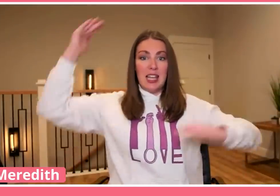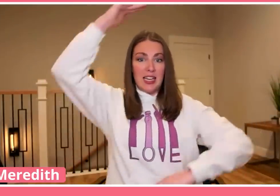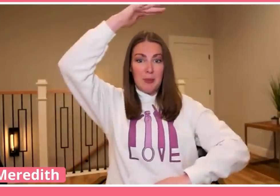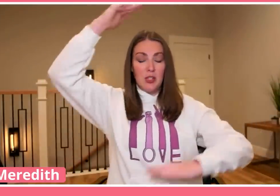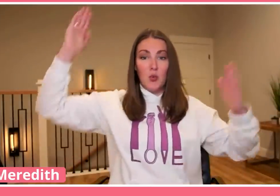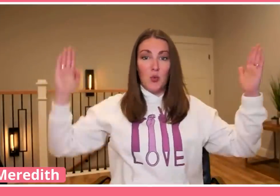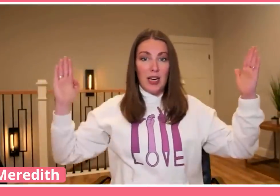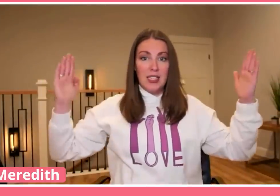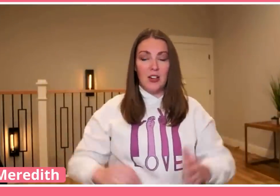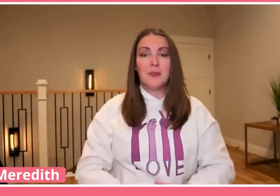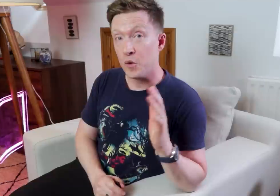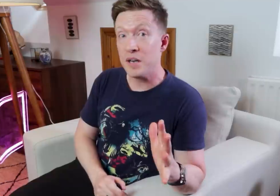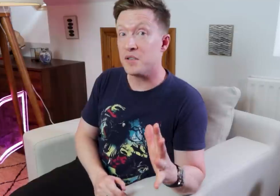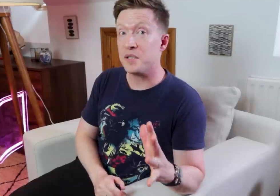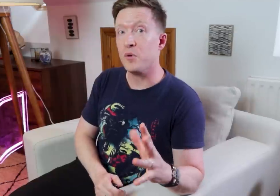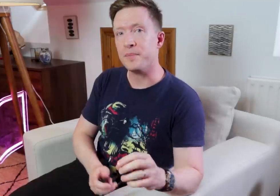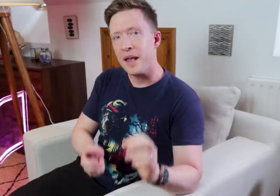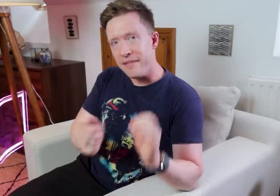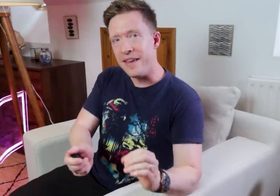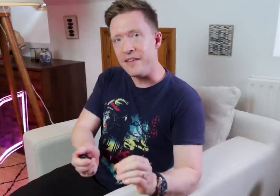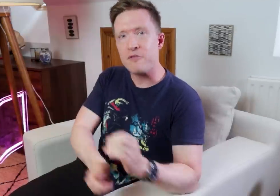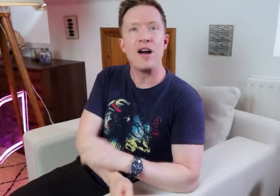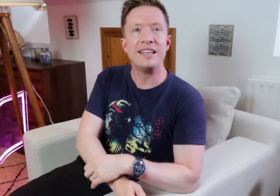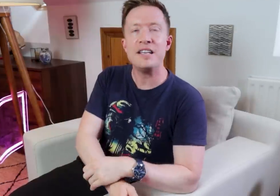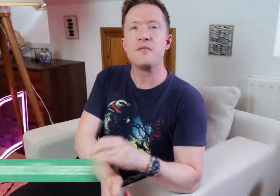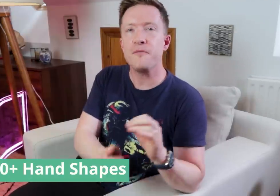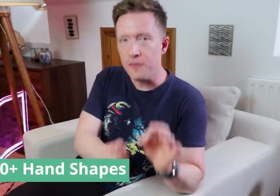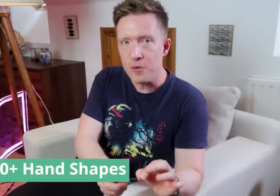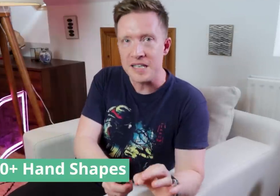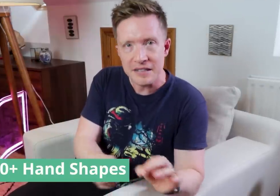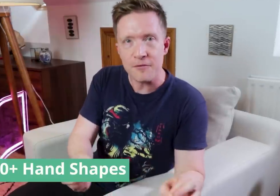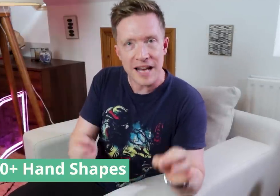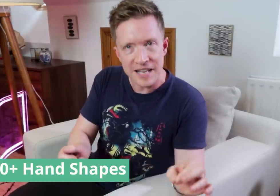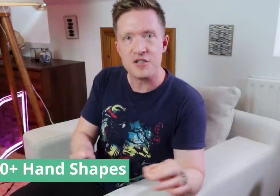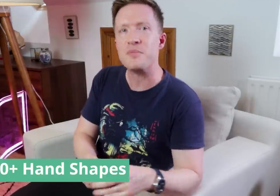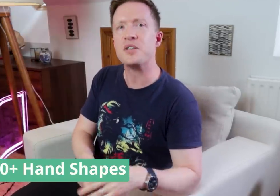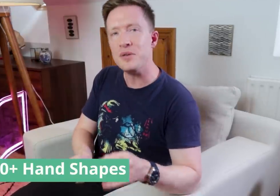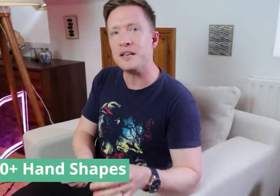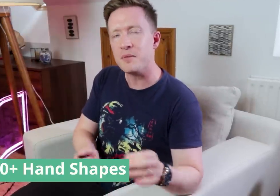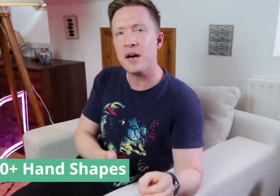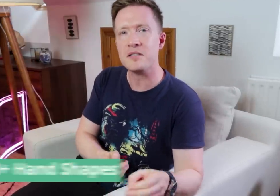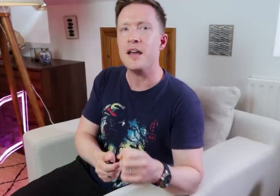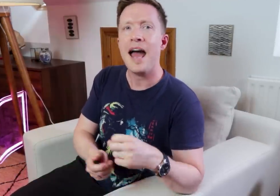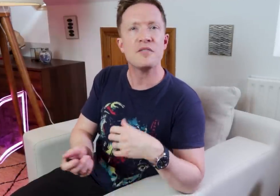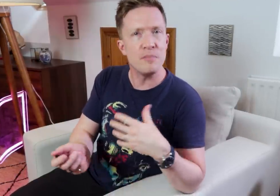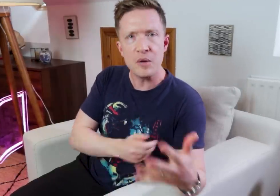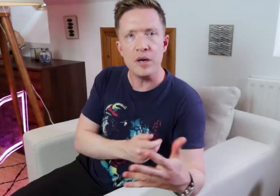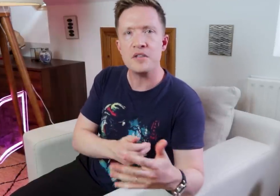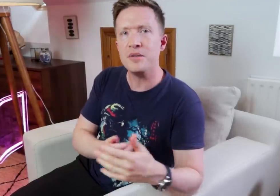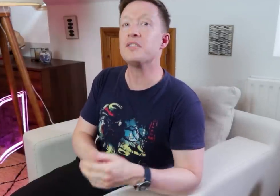signing space right here. Great starting point. Then there are at least 40 different handshapes you need to master. And to make words, you need